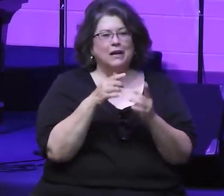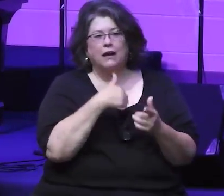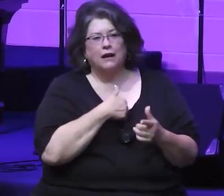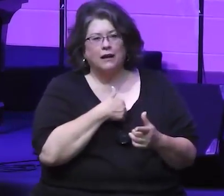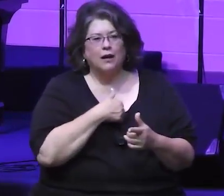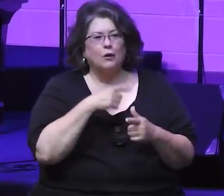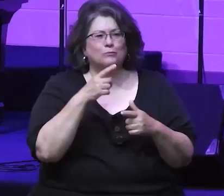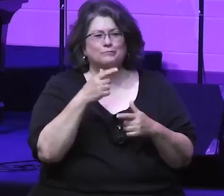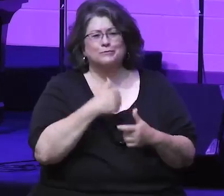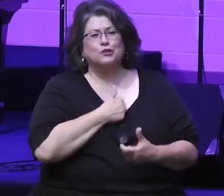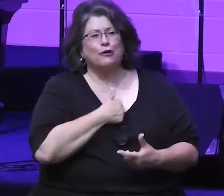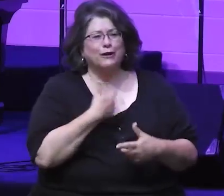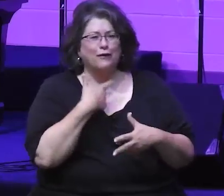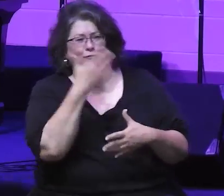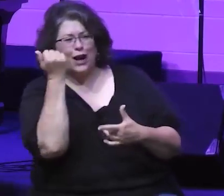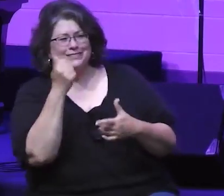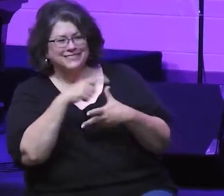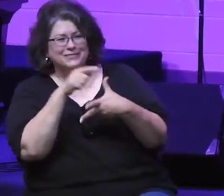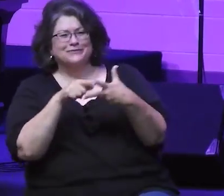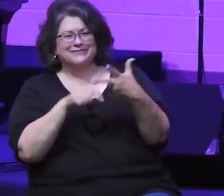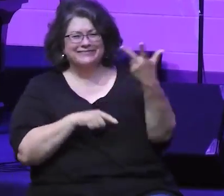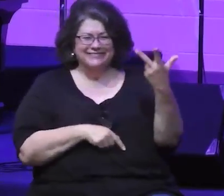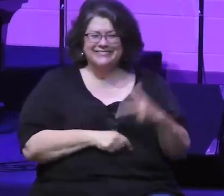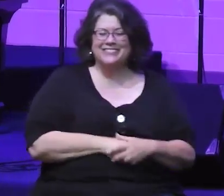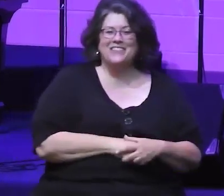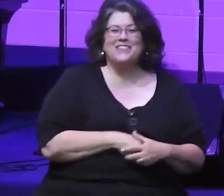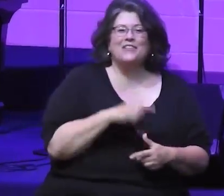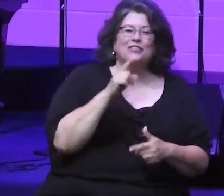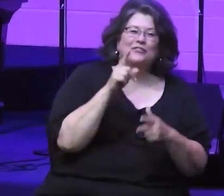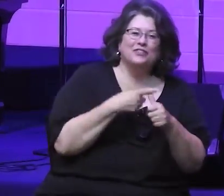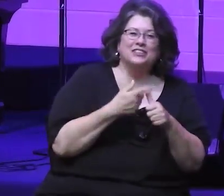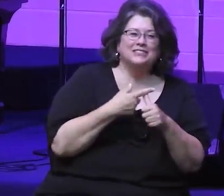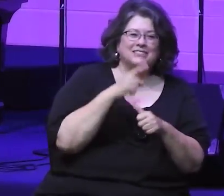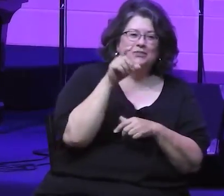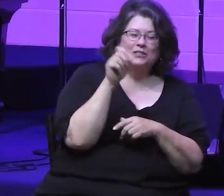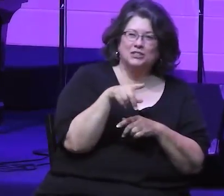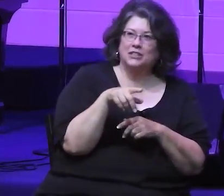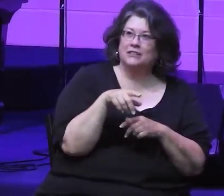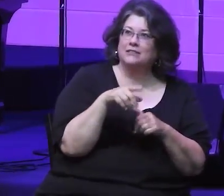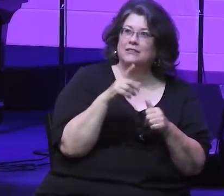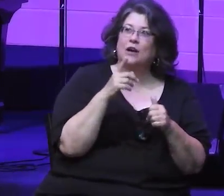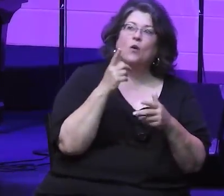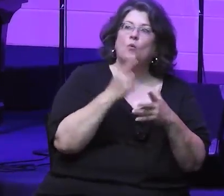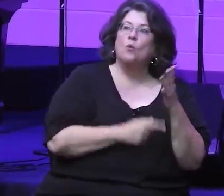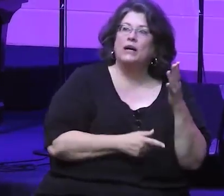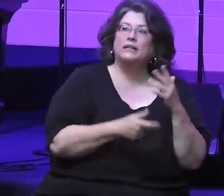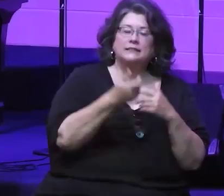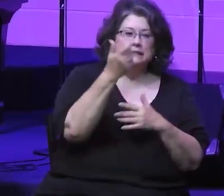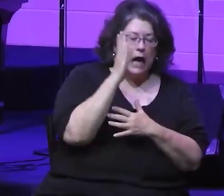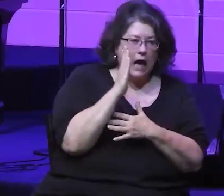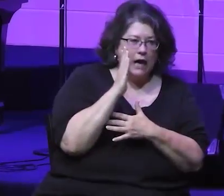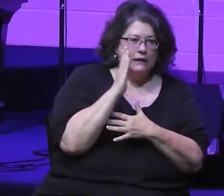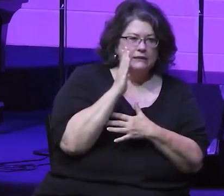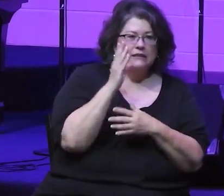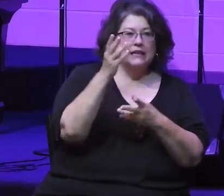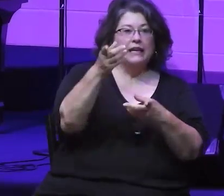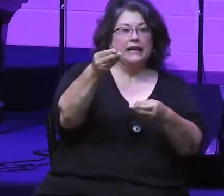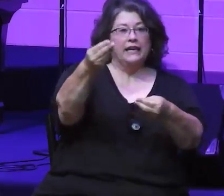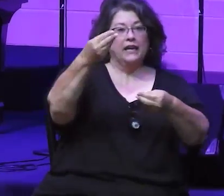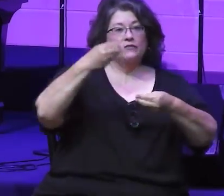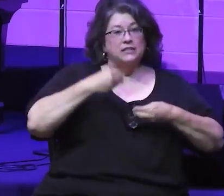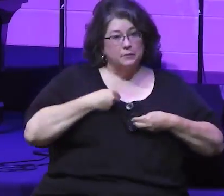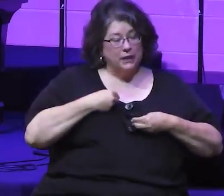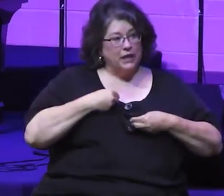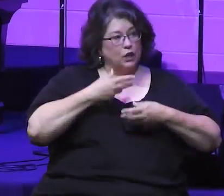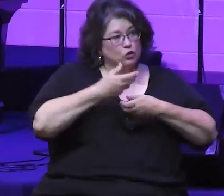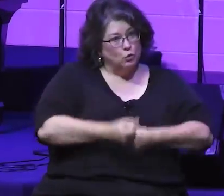And so the first key question for our stewardship is, what has God entrusted to me? I just want to suggest, Carl